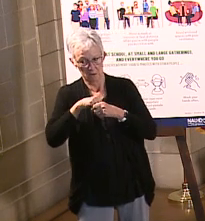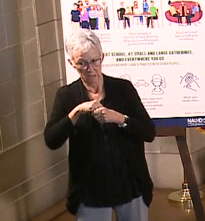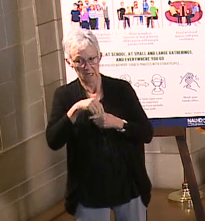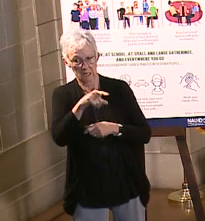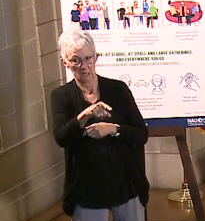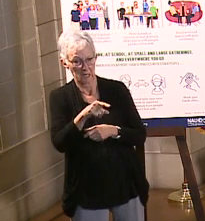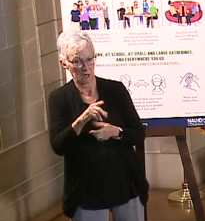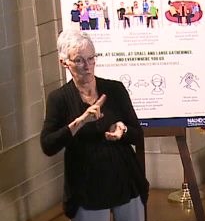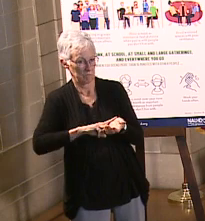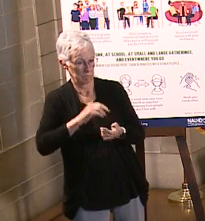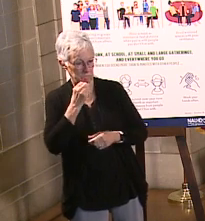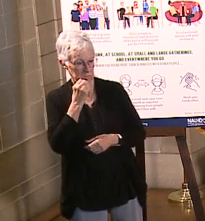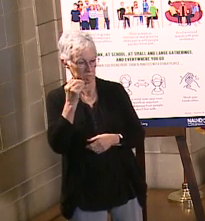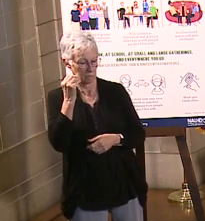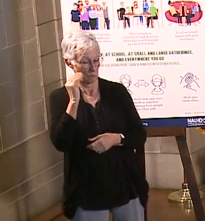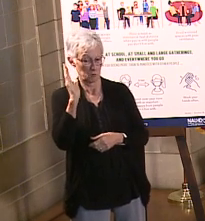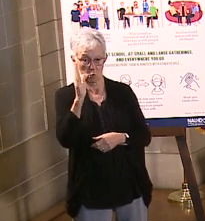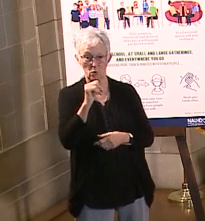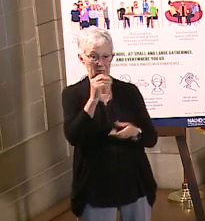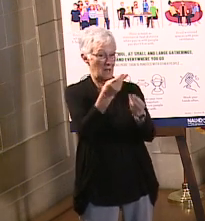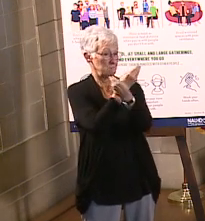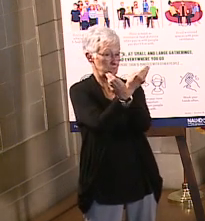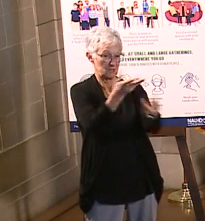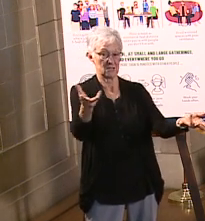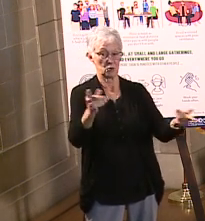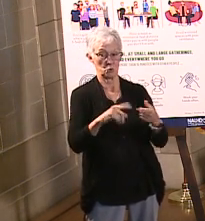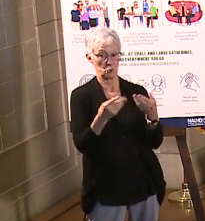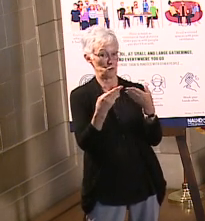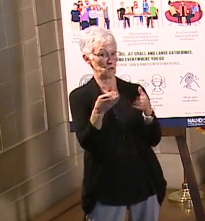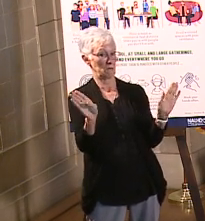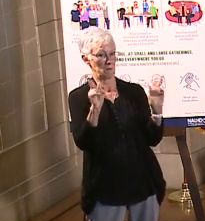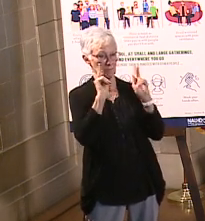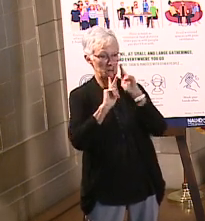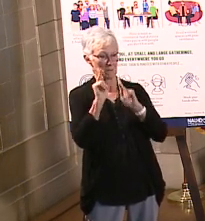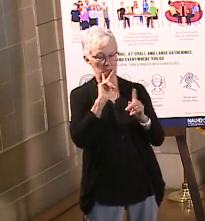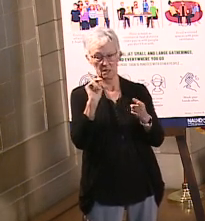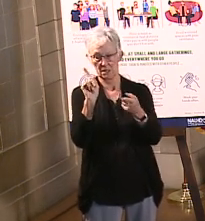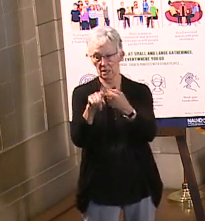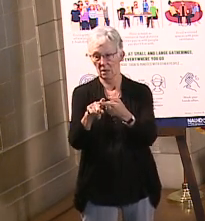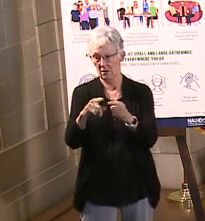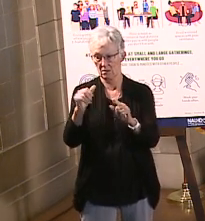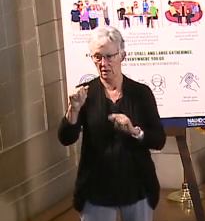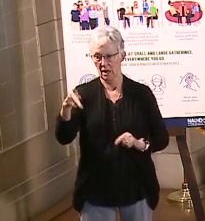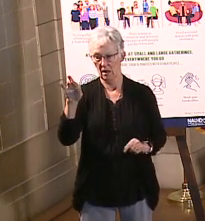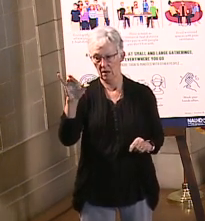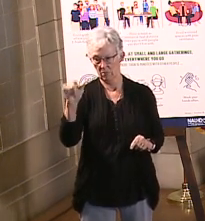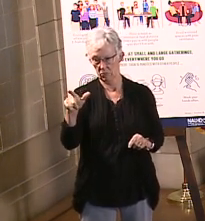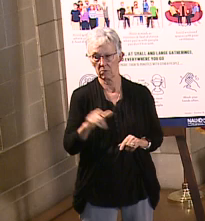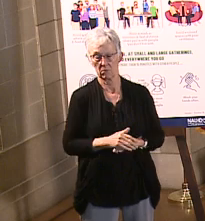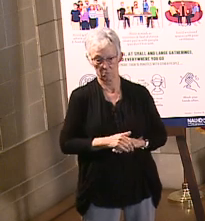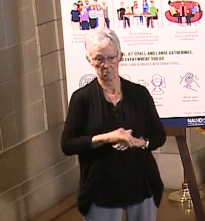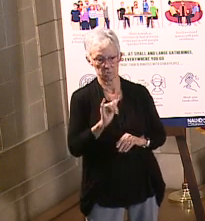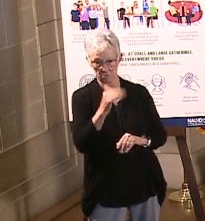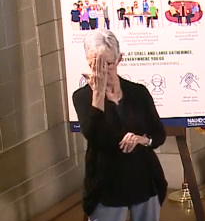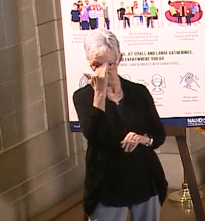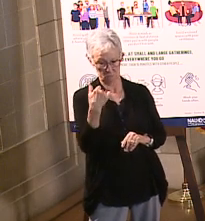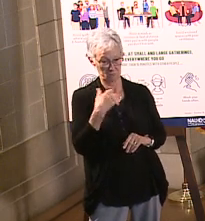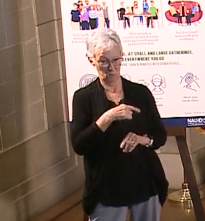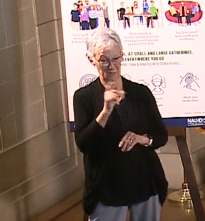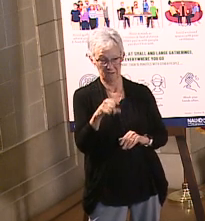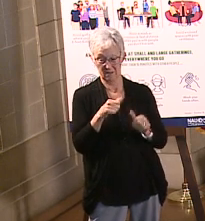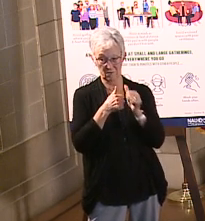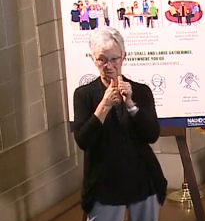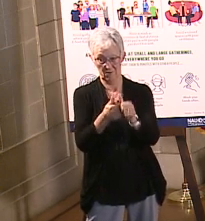be distributed to the general public, not likely at least until April, which is why, again, we need to continue to follow all of our rules with regard to avoiding the